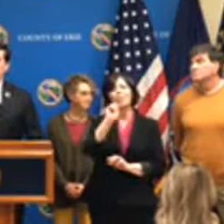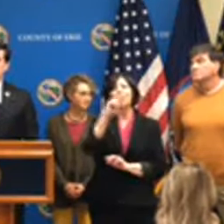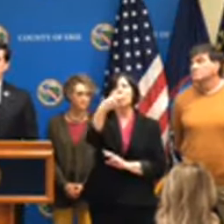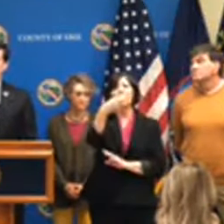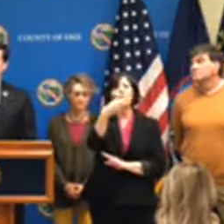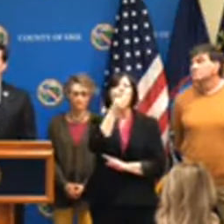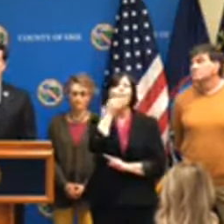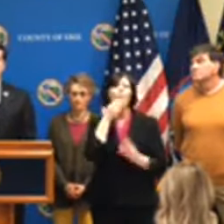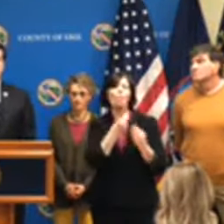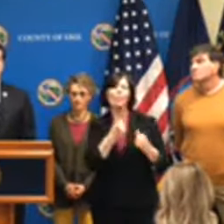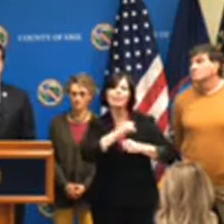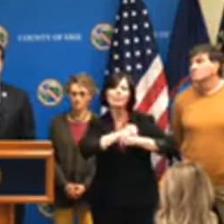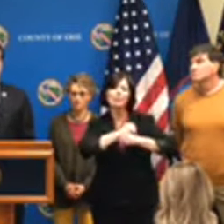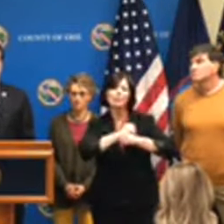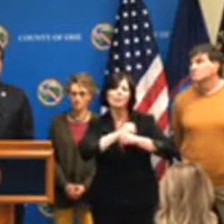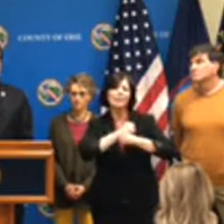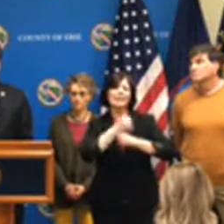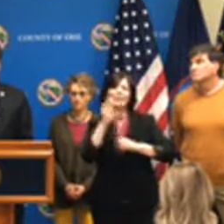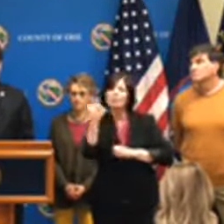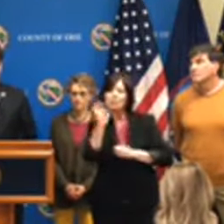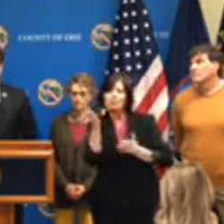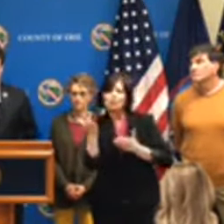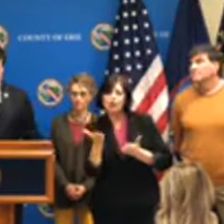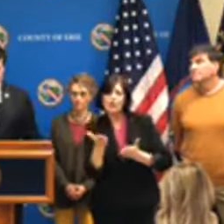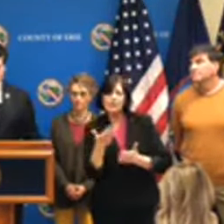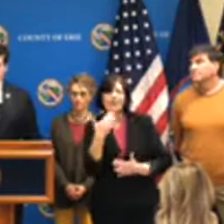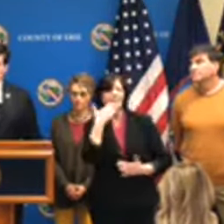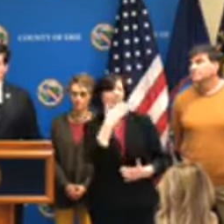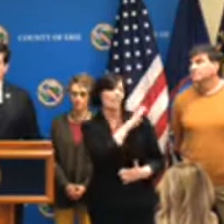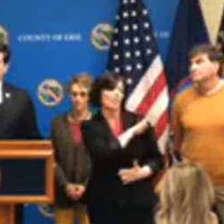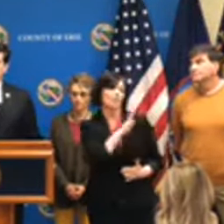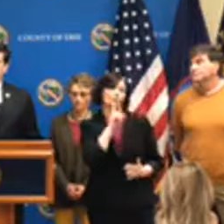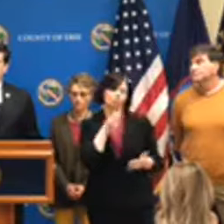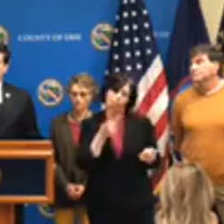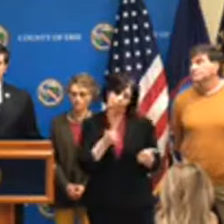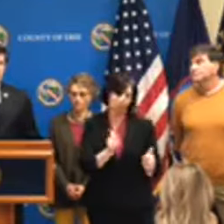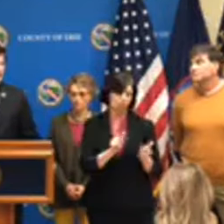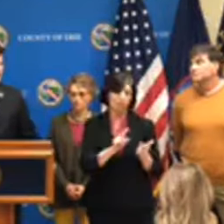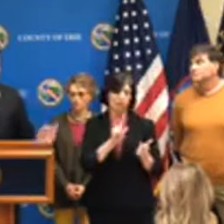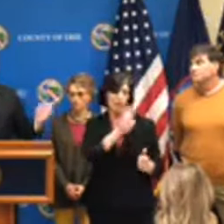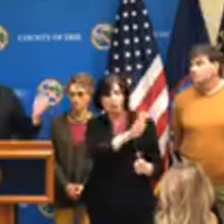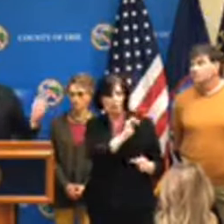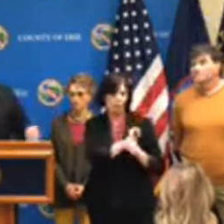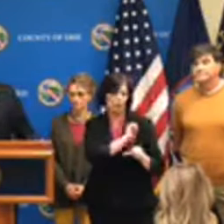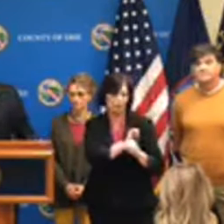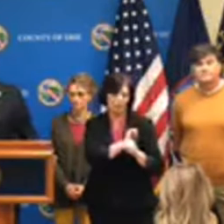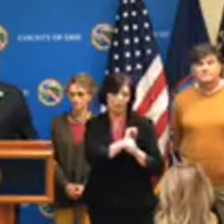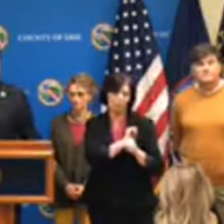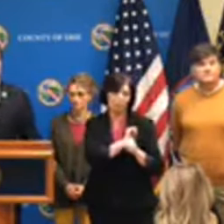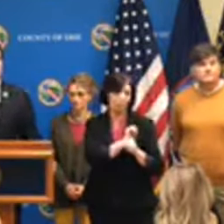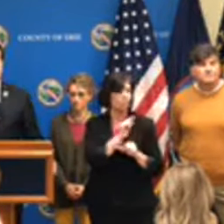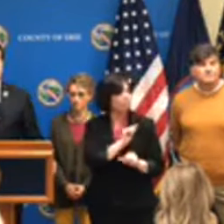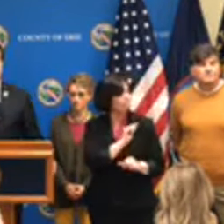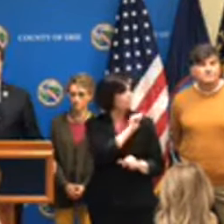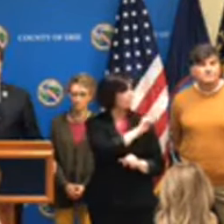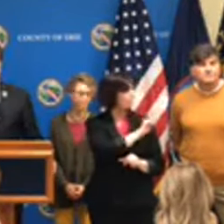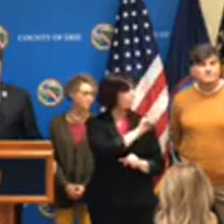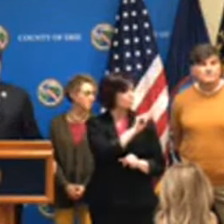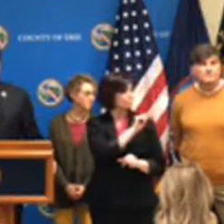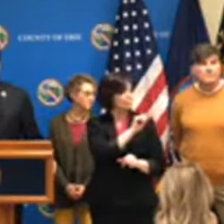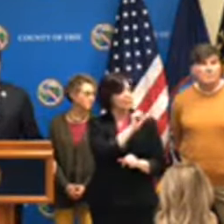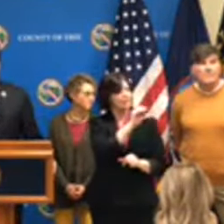Homeland Security and Emergency Services, our Commissioner. I thank Dan for his tremendous effort and his staff's work. To his immediate left,